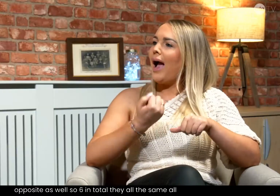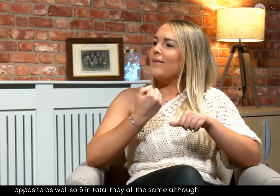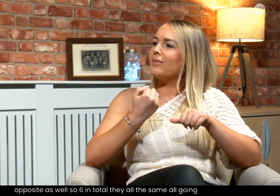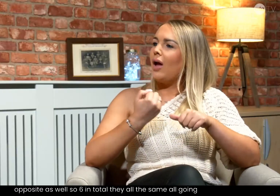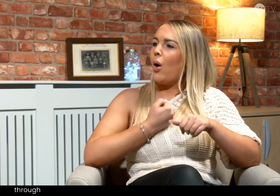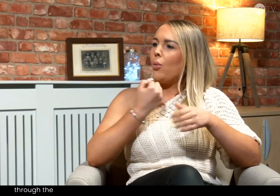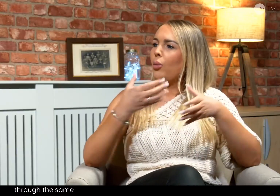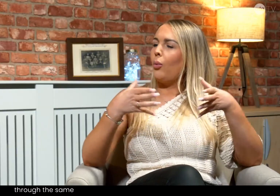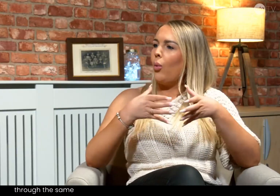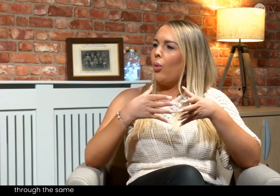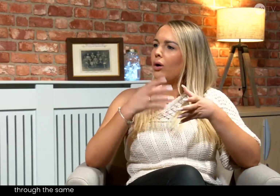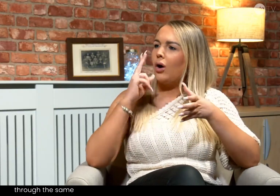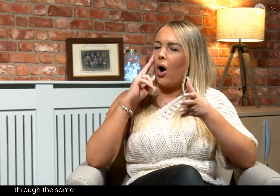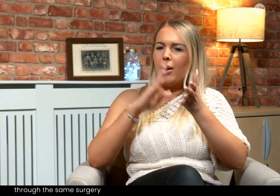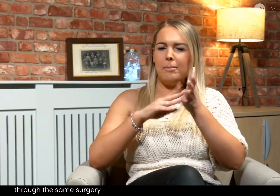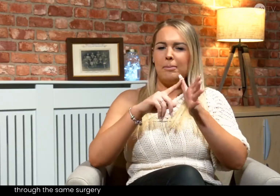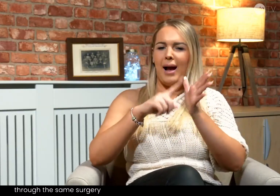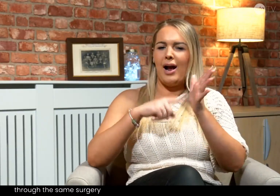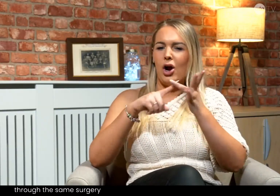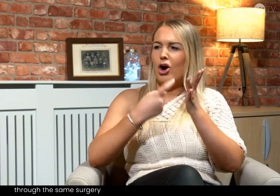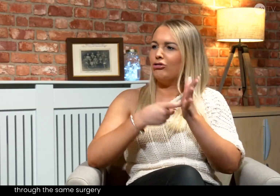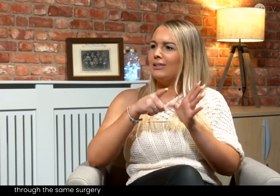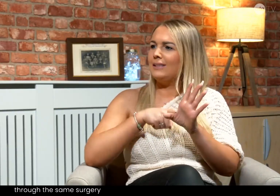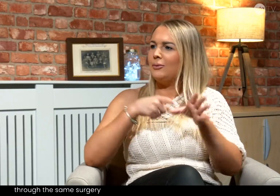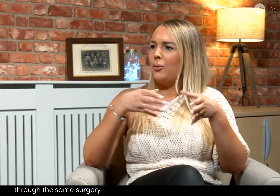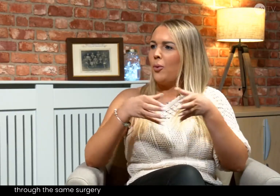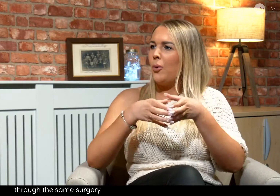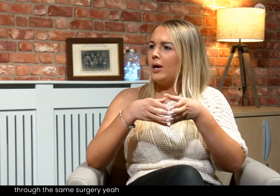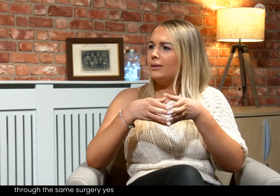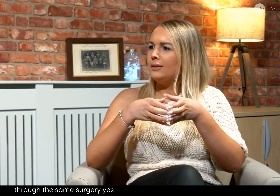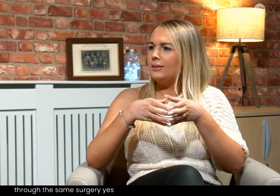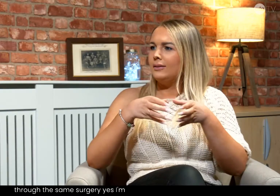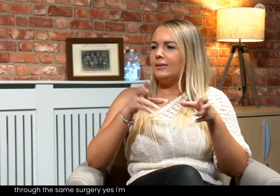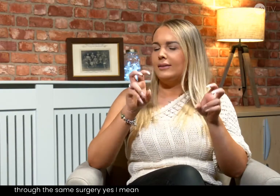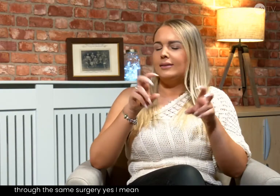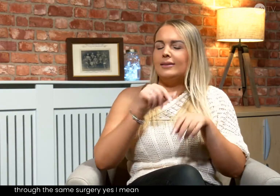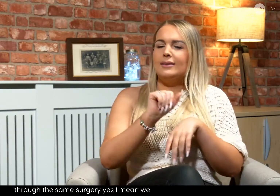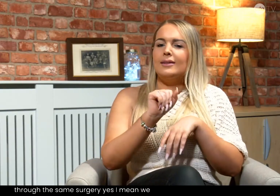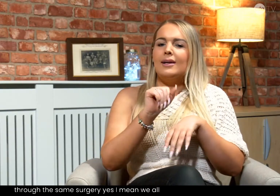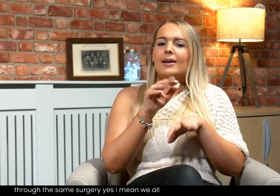surgery? Yes. I mean, we all had this, we were all in the same ward,